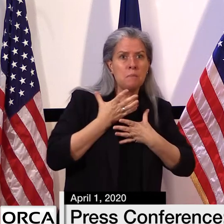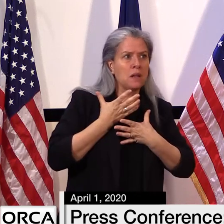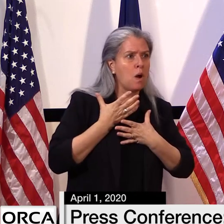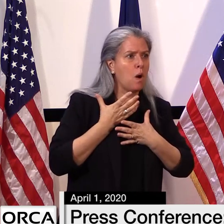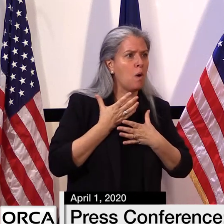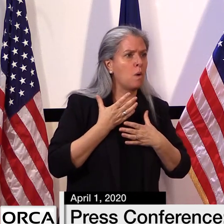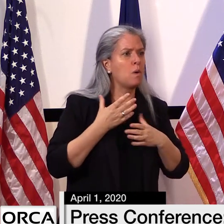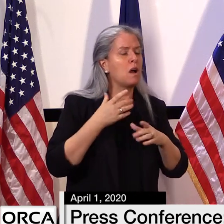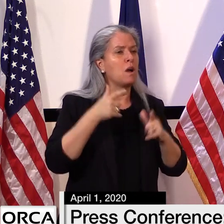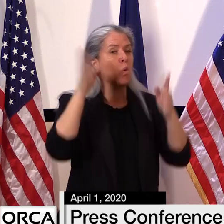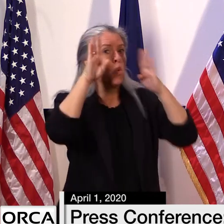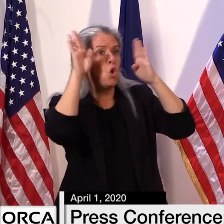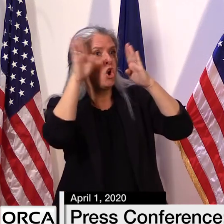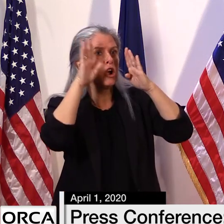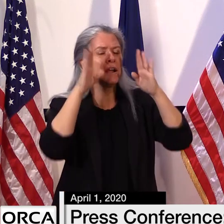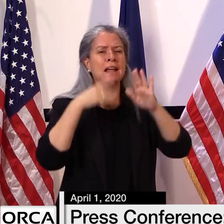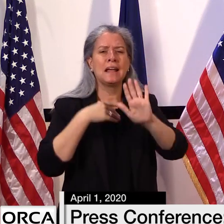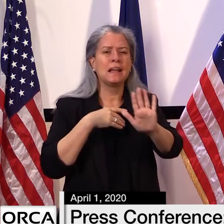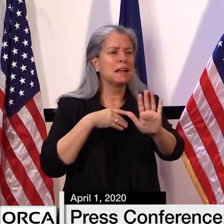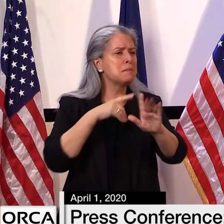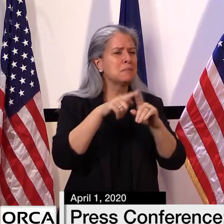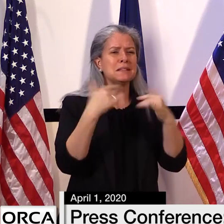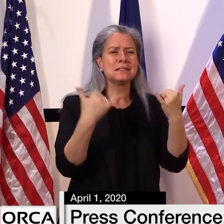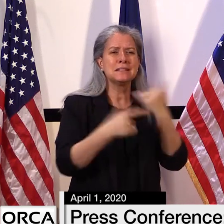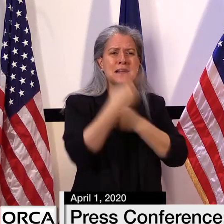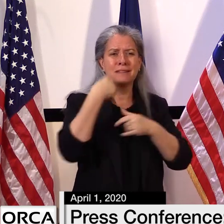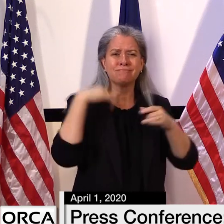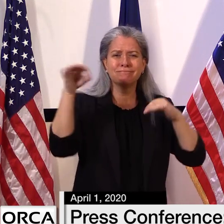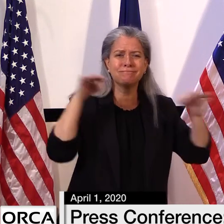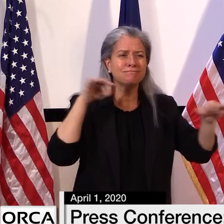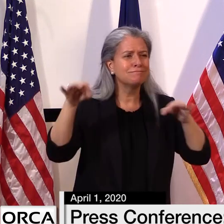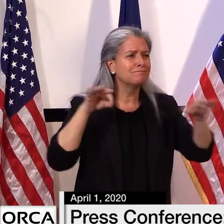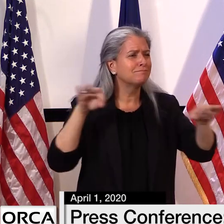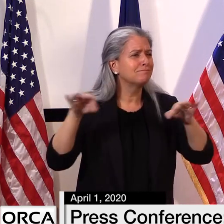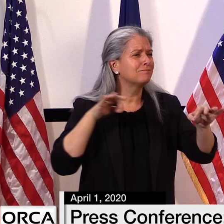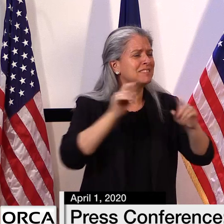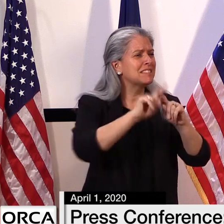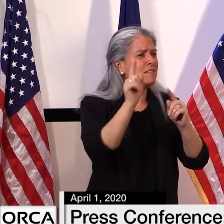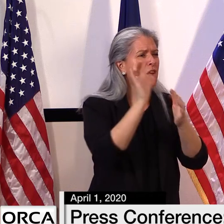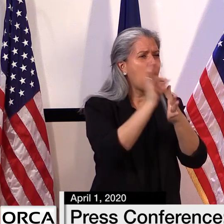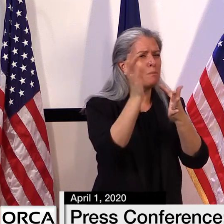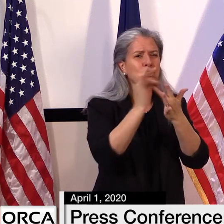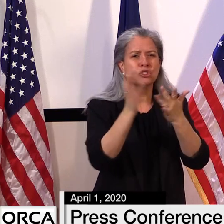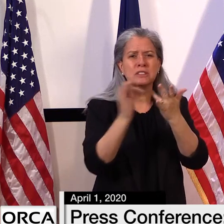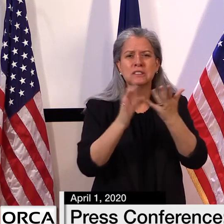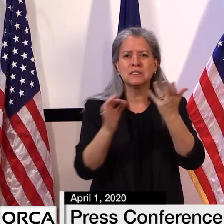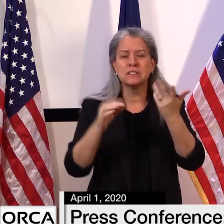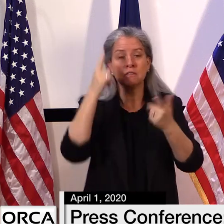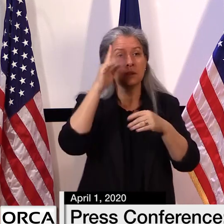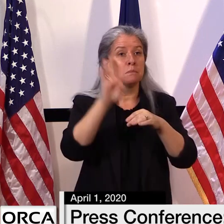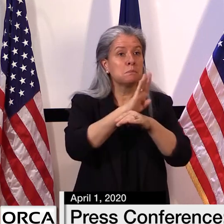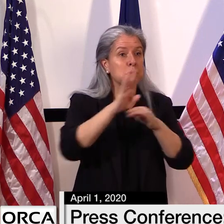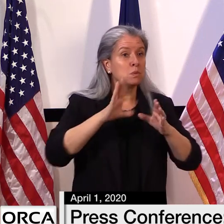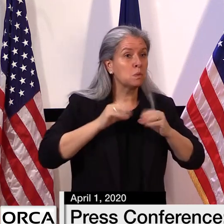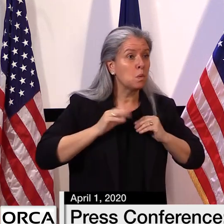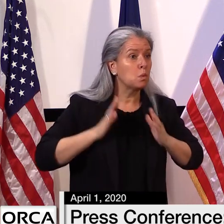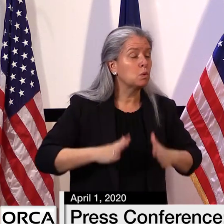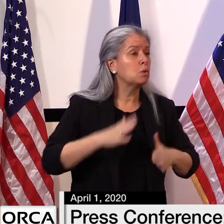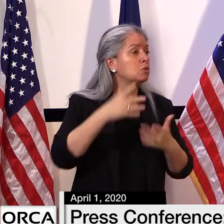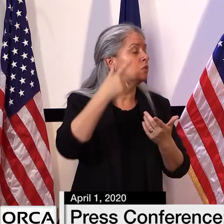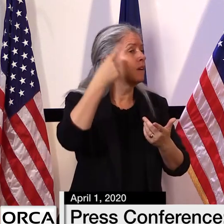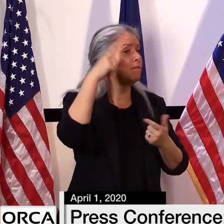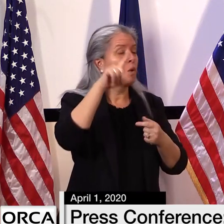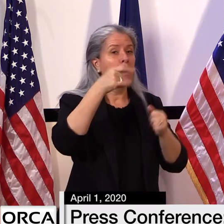what we laid out today in the packages that are available, whether it's for the business owners and the individuals who are going to